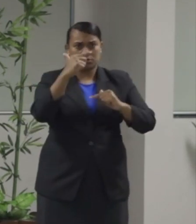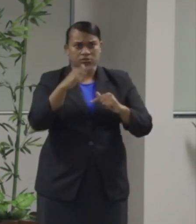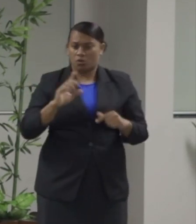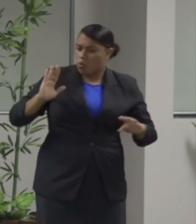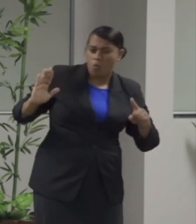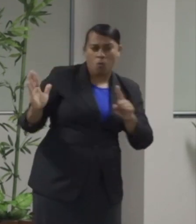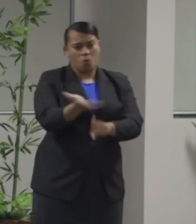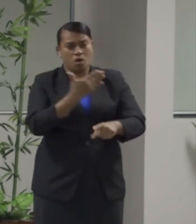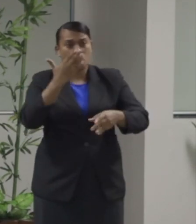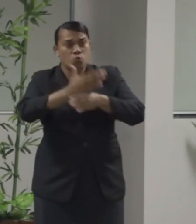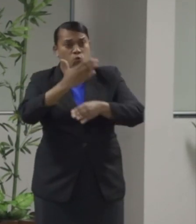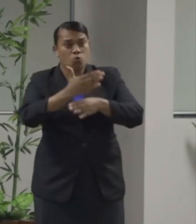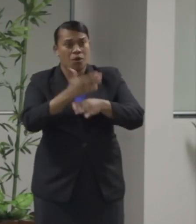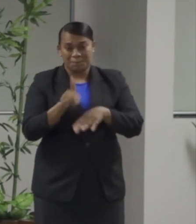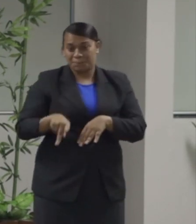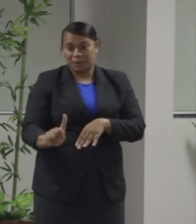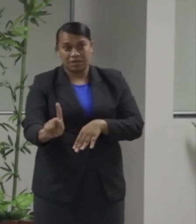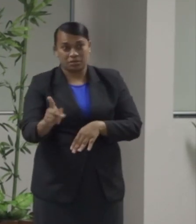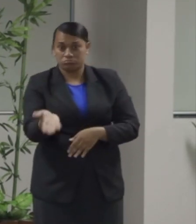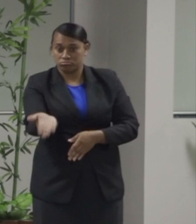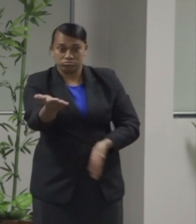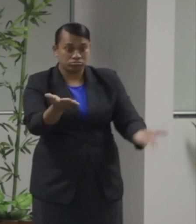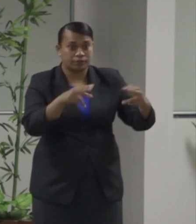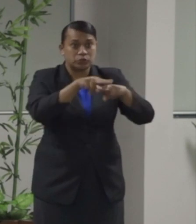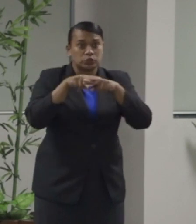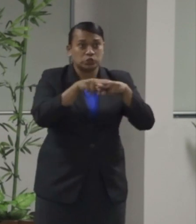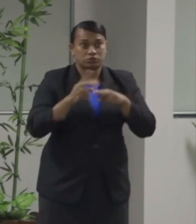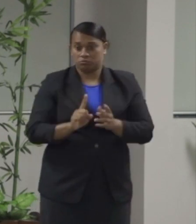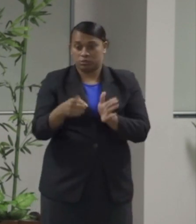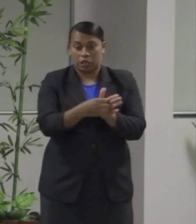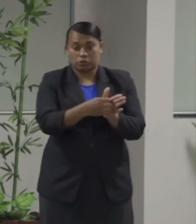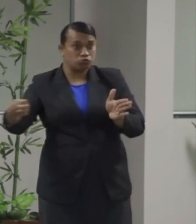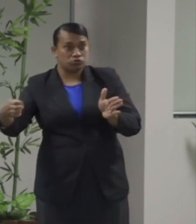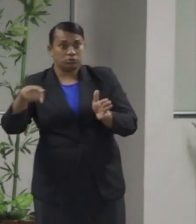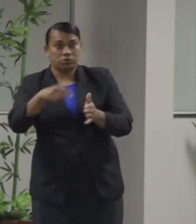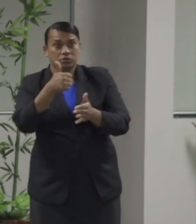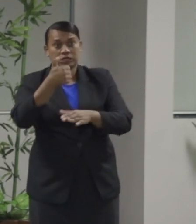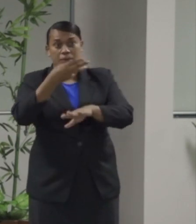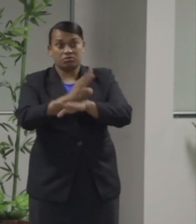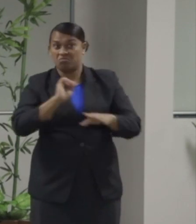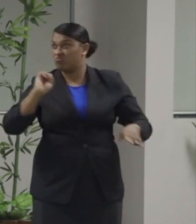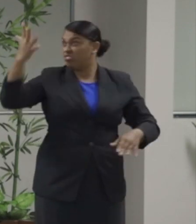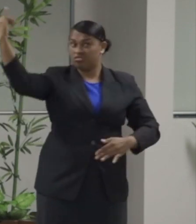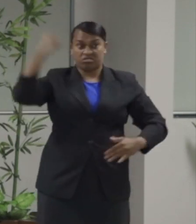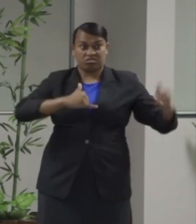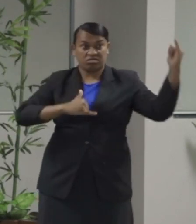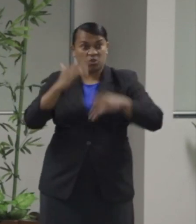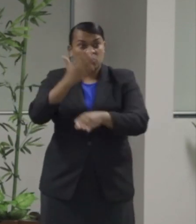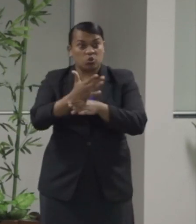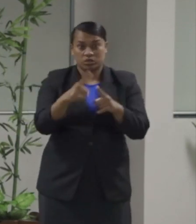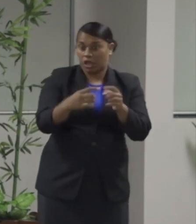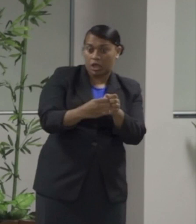in Fiji will be automatically extended for the next 3 months. The Permanent Secretary for